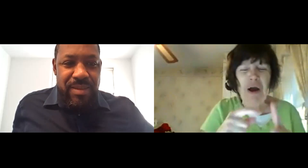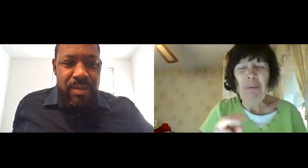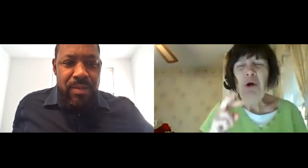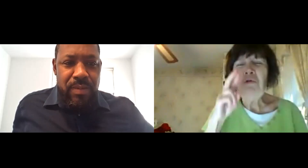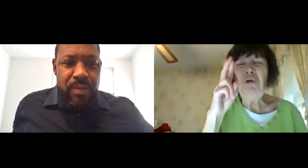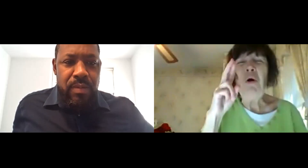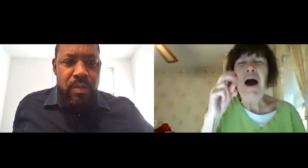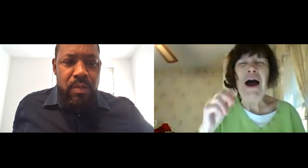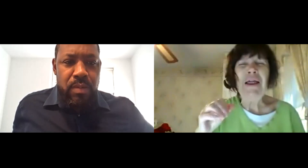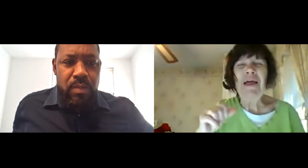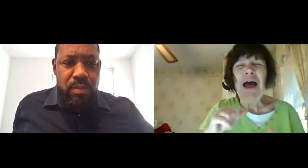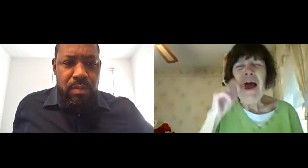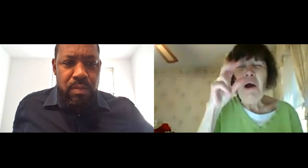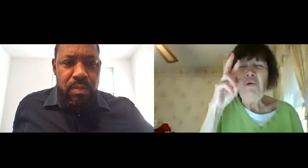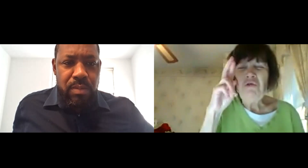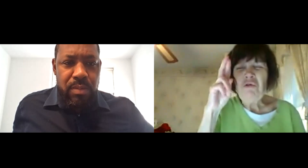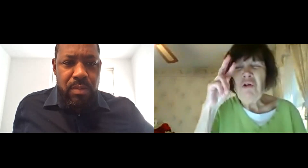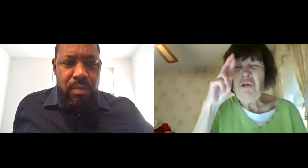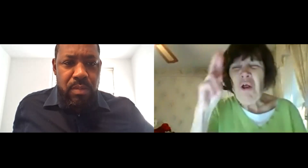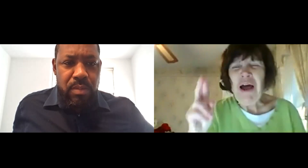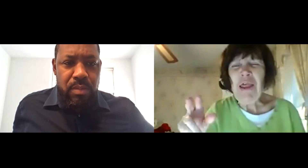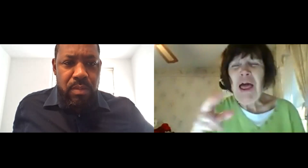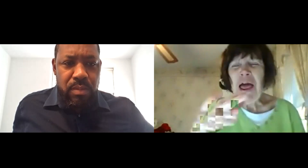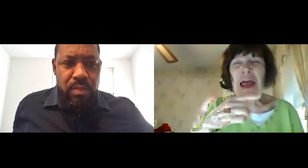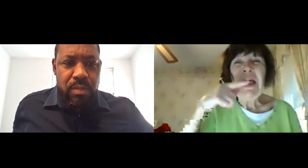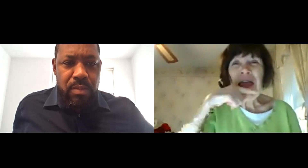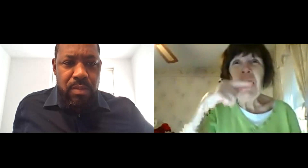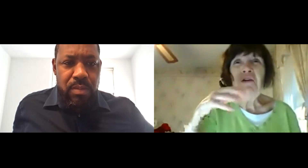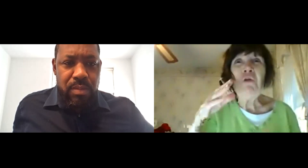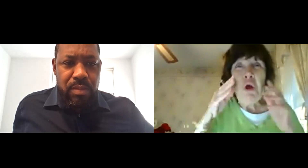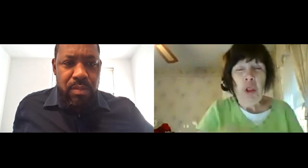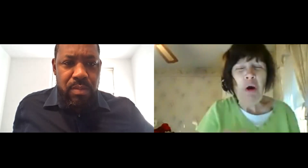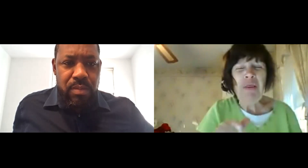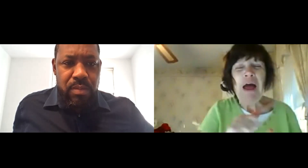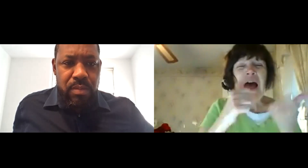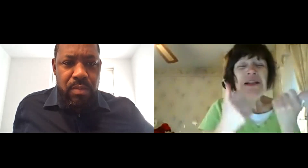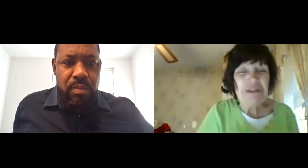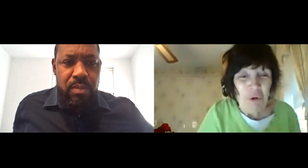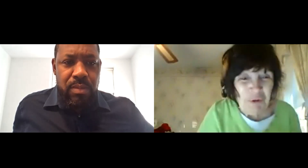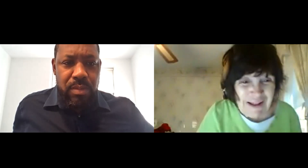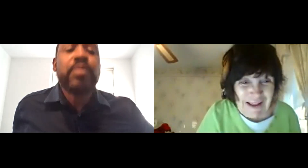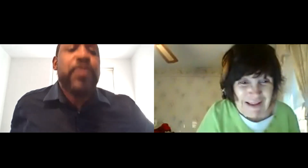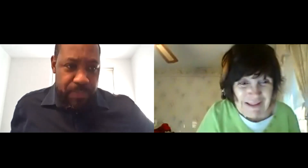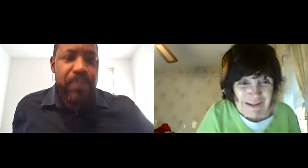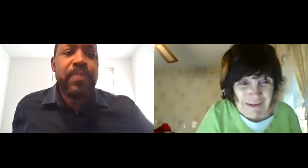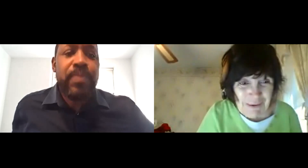I'm from Rhode Island. and I represent the Hearing